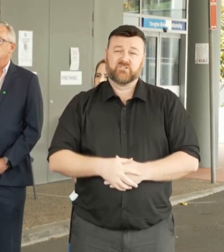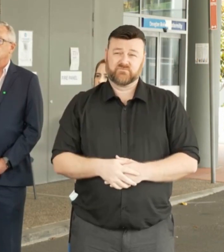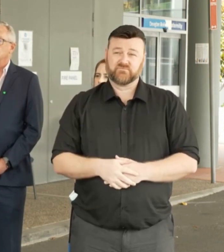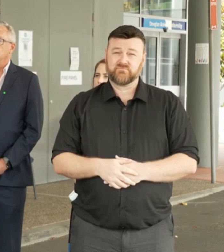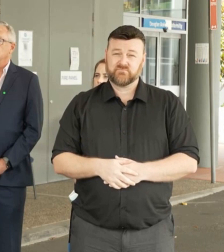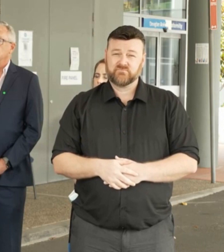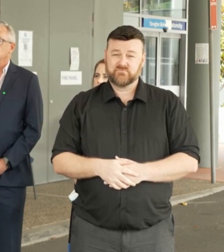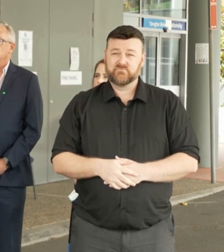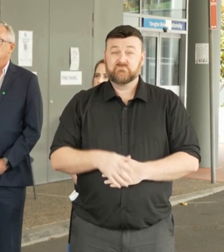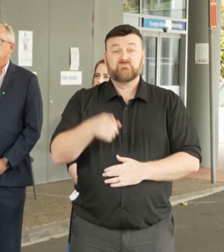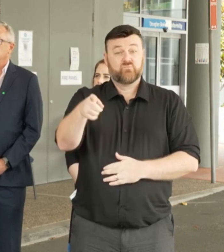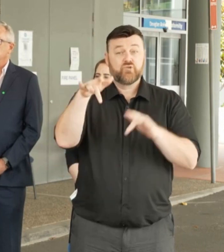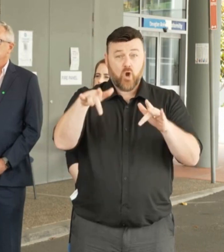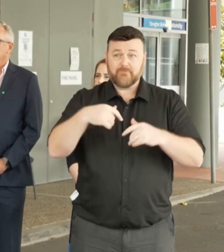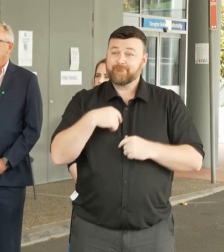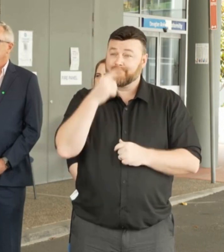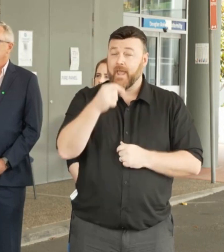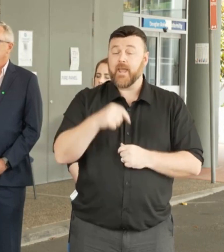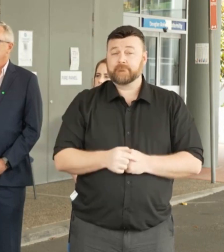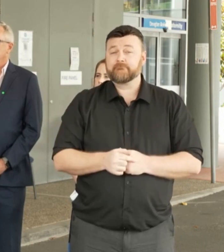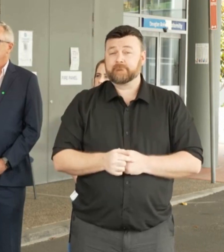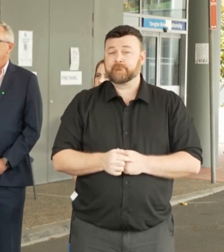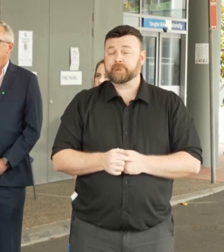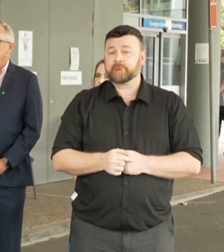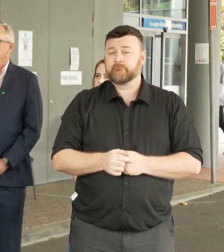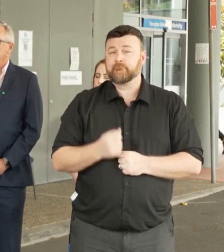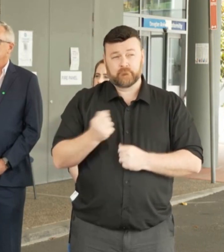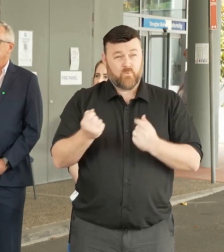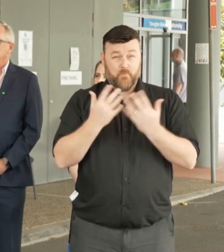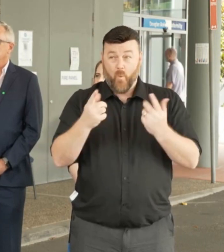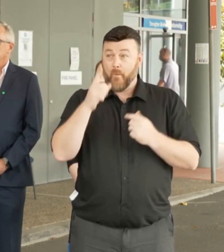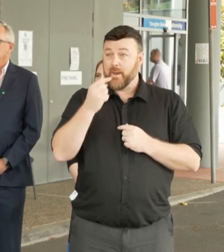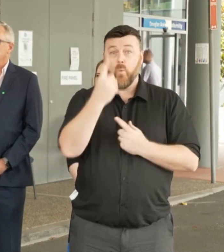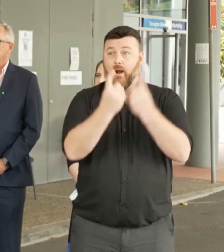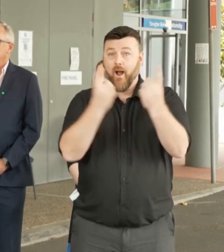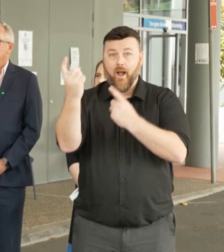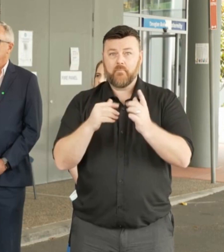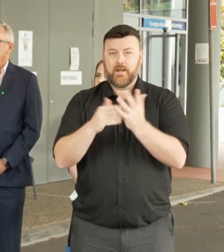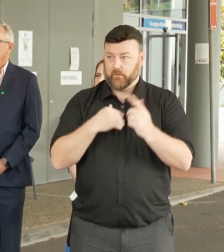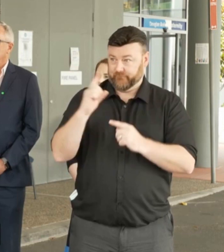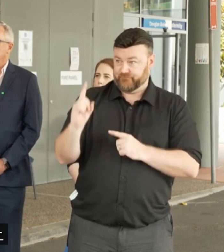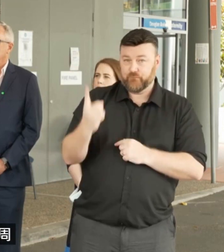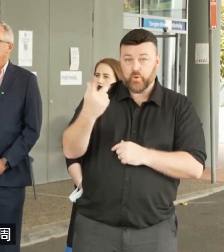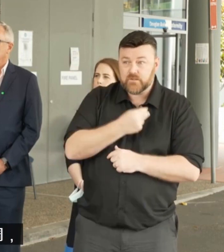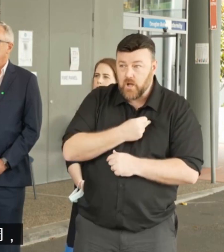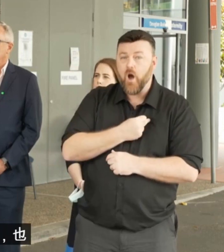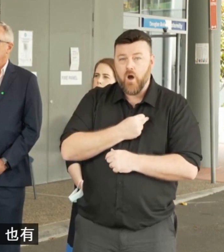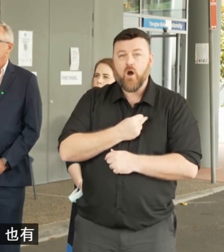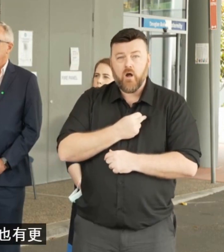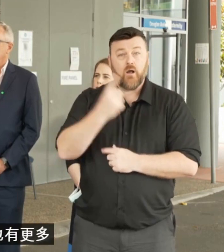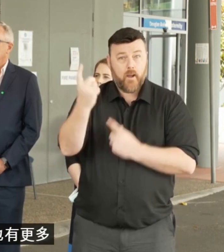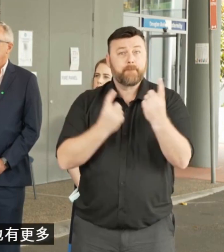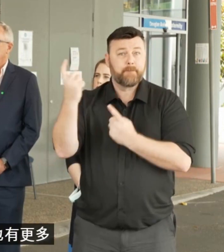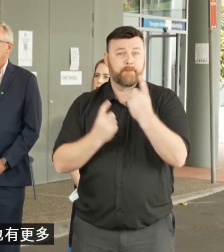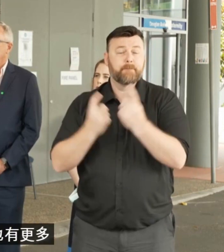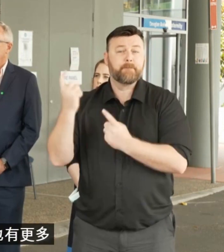yet, there is still an opportunity to be vaccinated. We're seeing more people come through for first vaccinations. Even over this last week, a